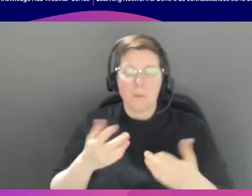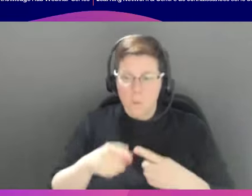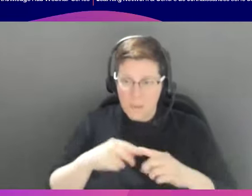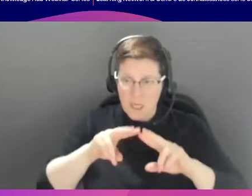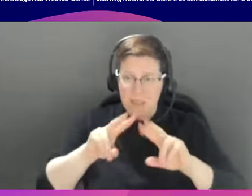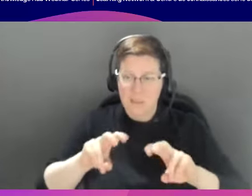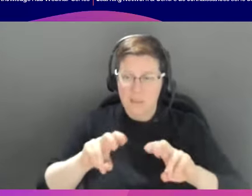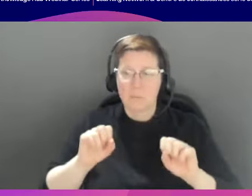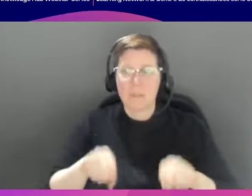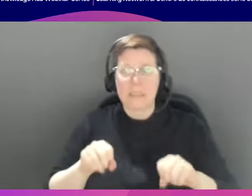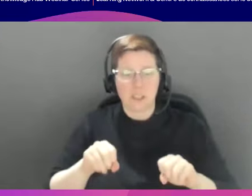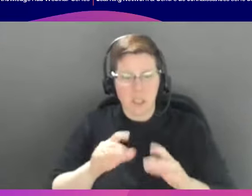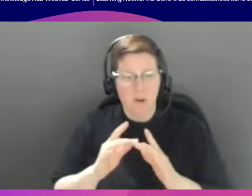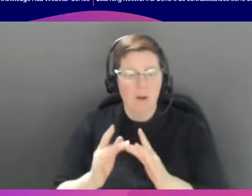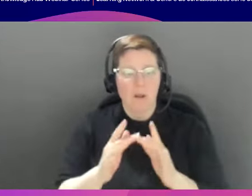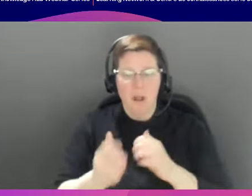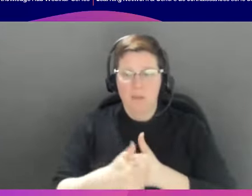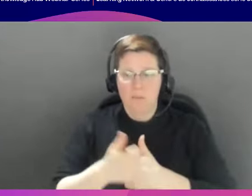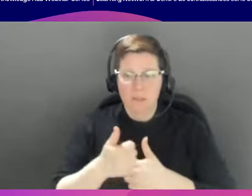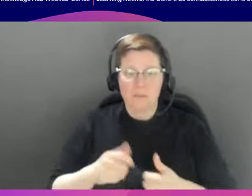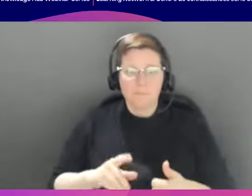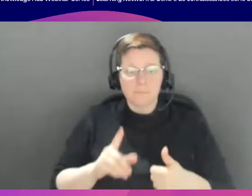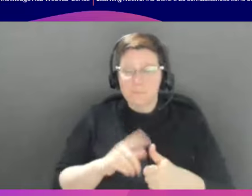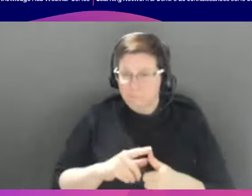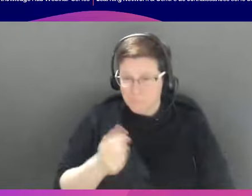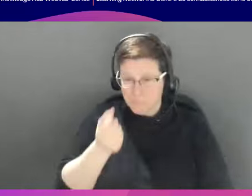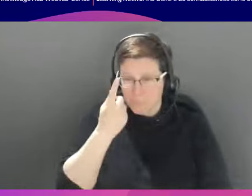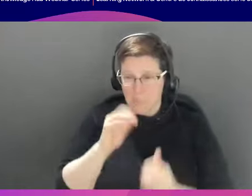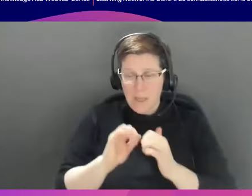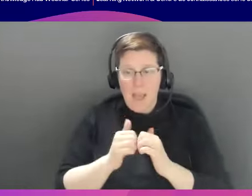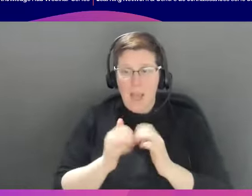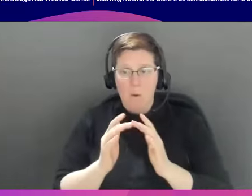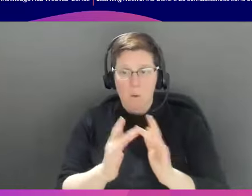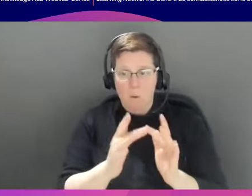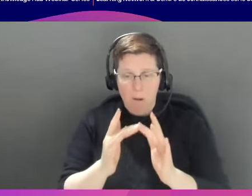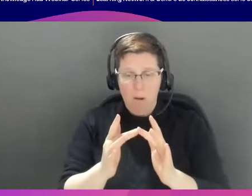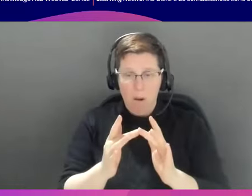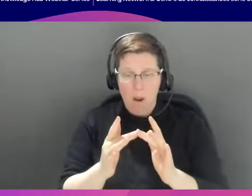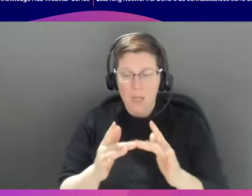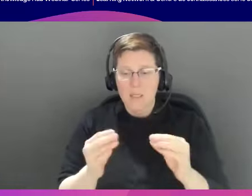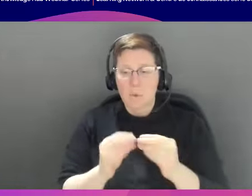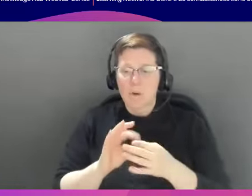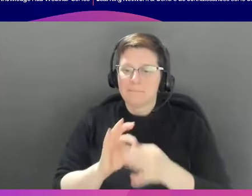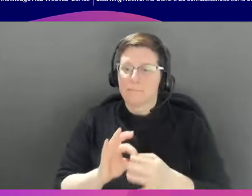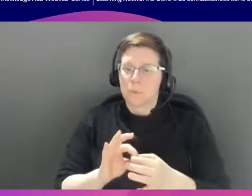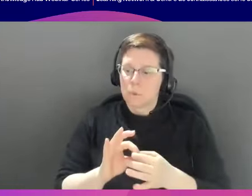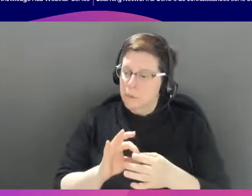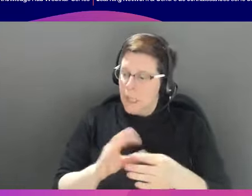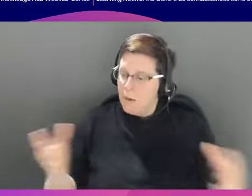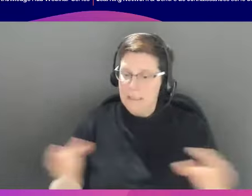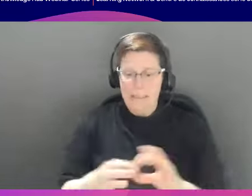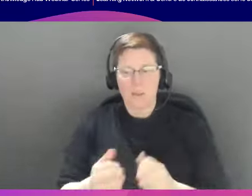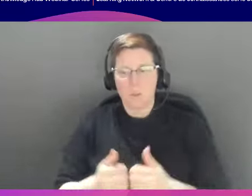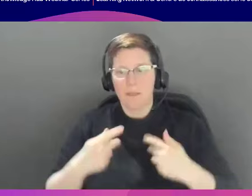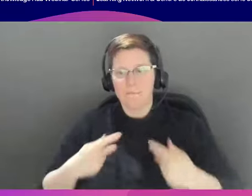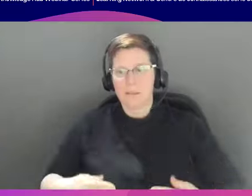online tensions as they evolve. First, it's understanding how the online space is increasingly intertwined with the physical space and how